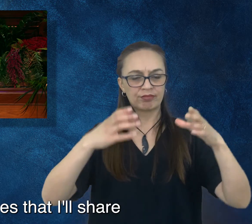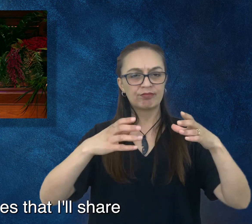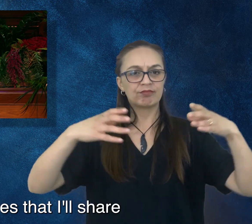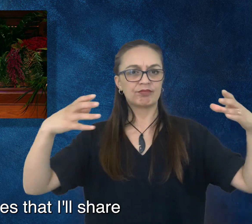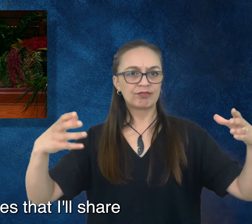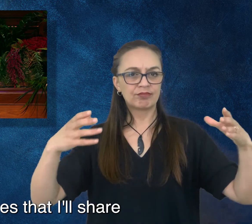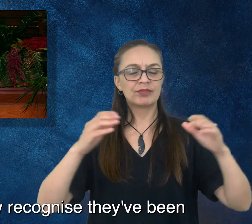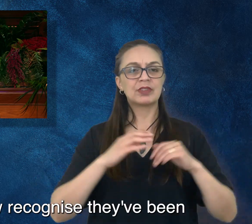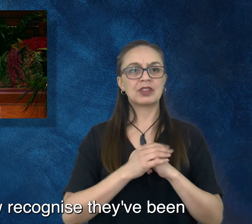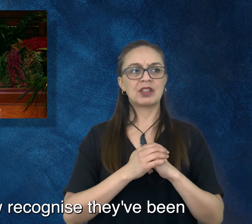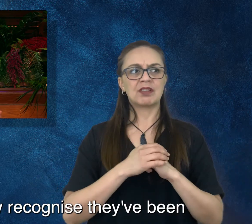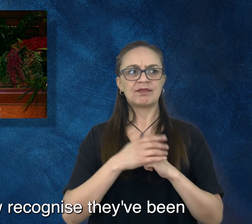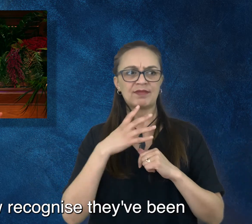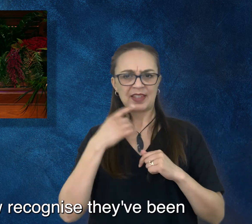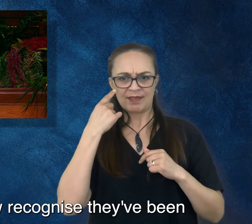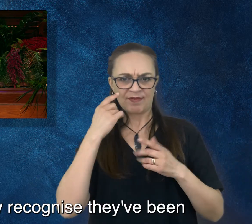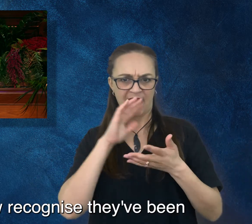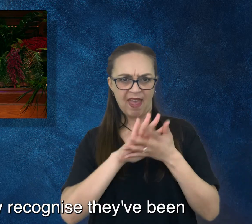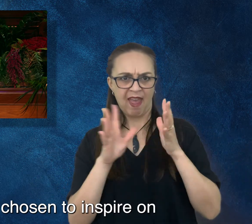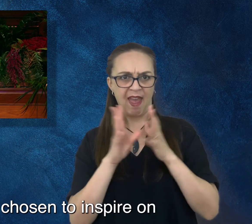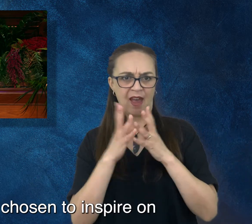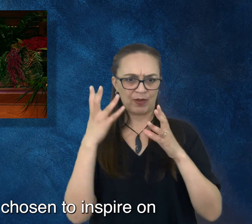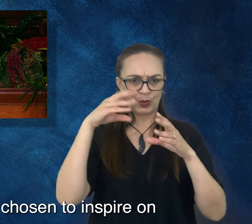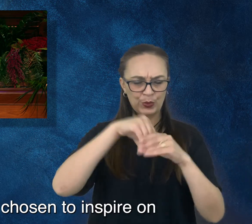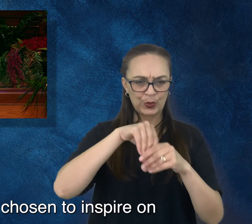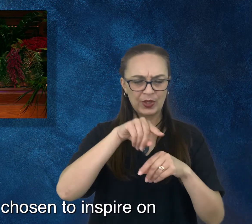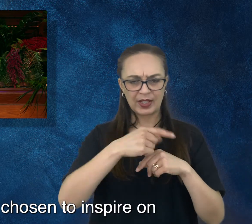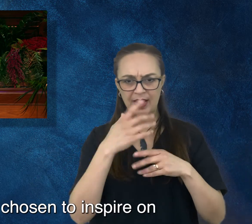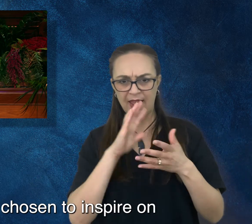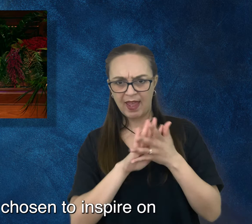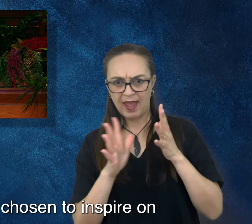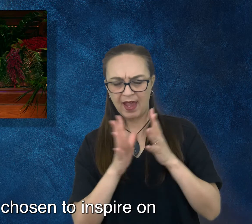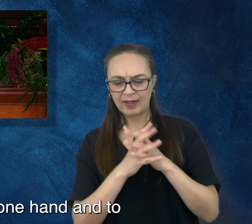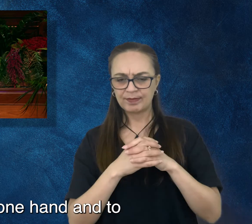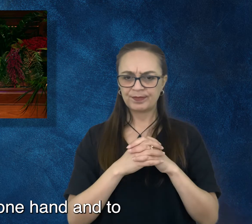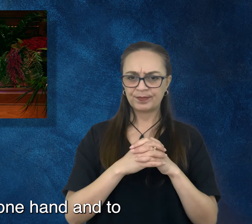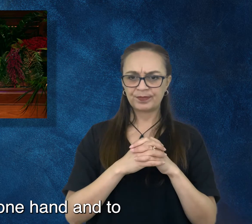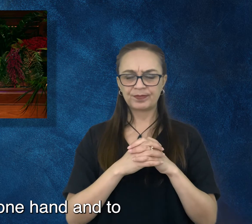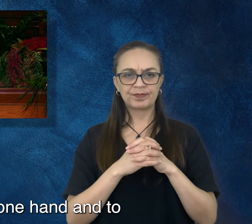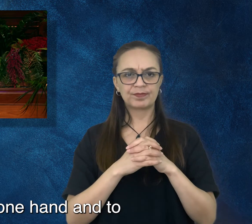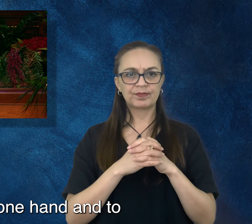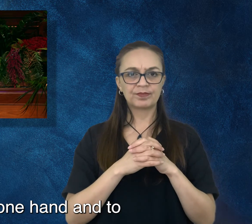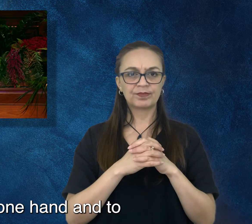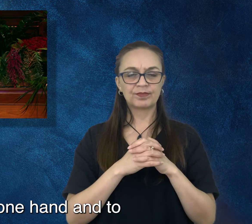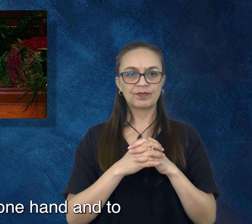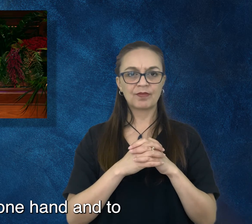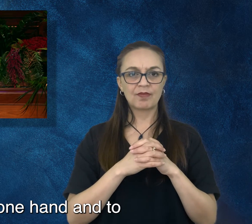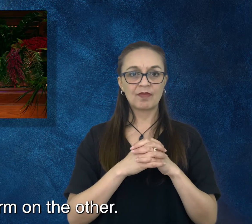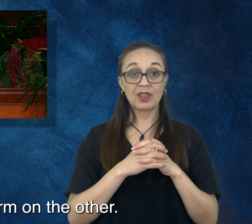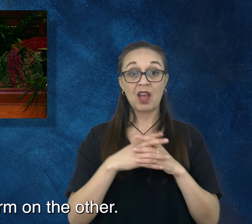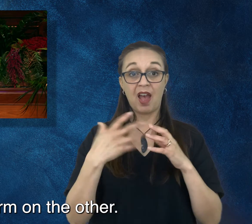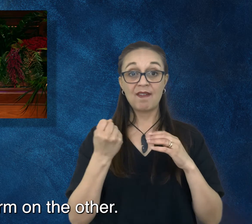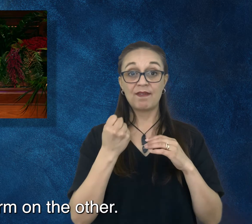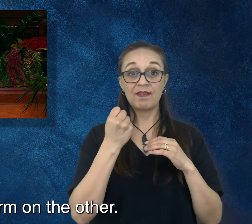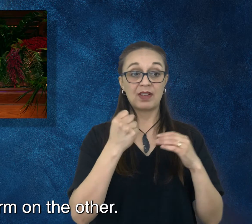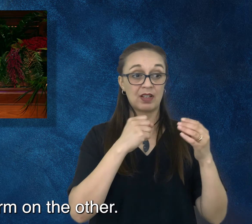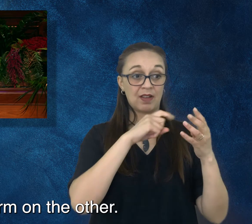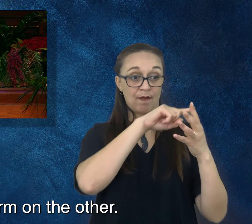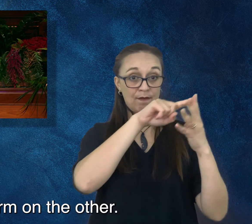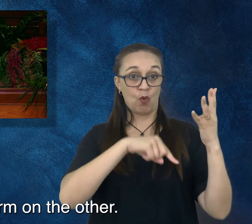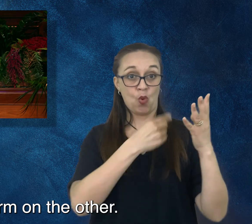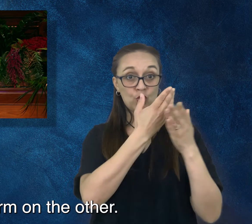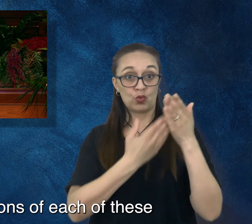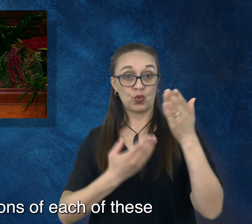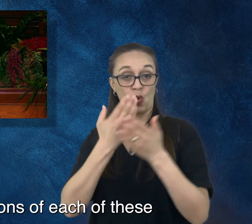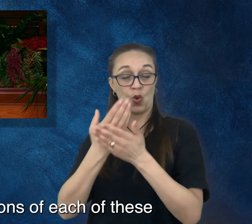that I'll share with you now, recognize they've been carefully chosen to inspire on the one hand and to inform on the other.